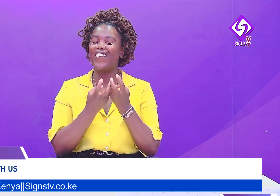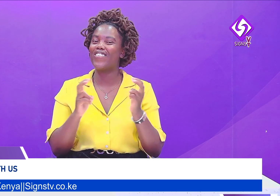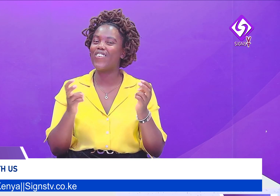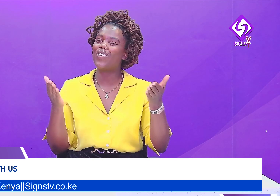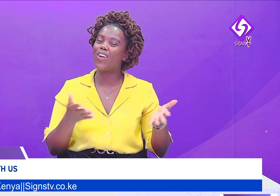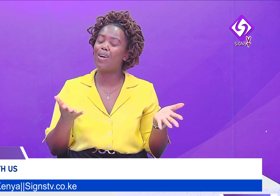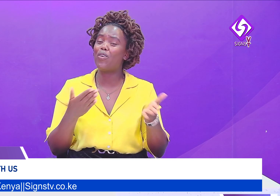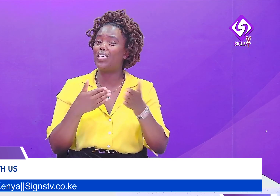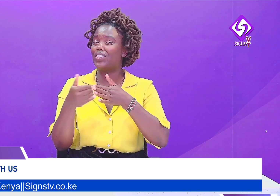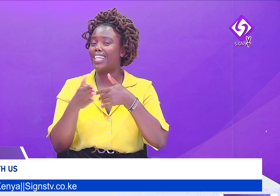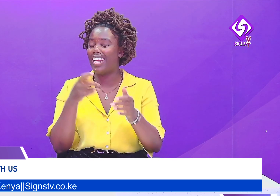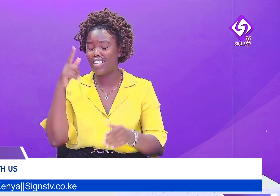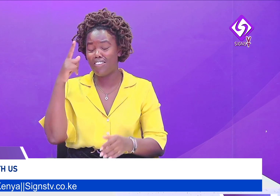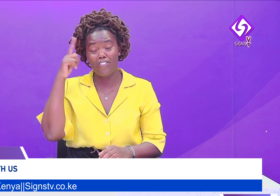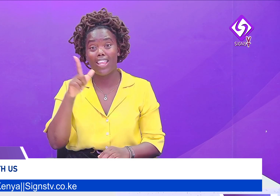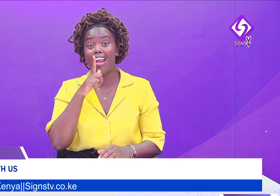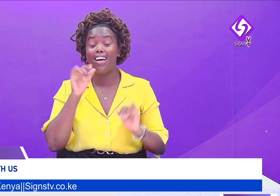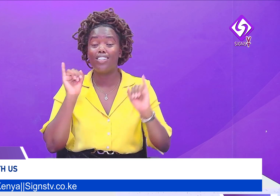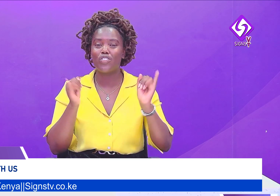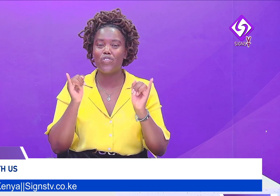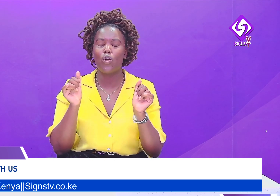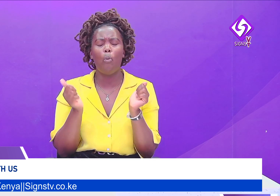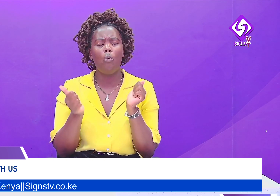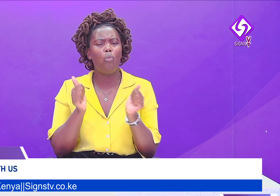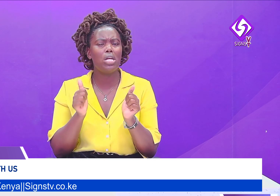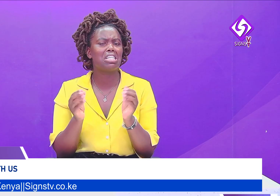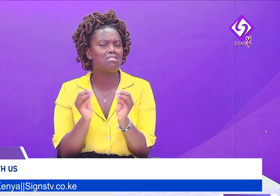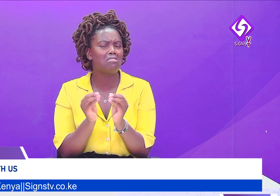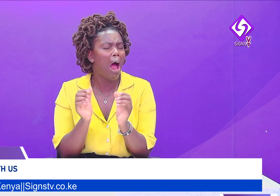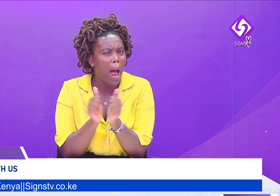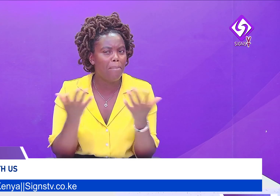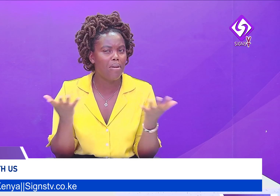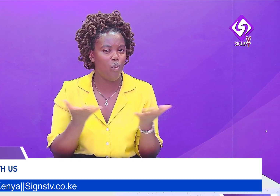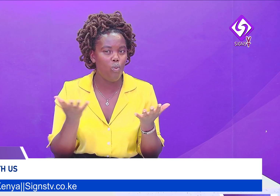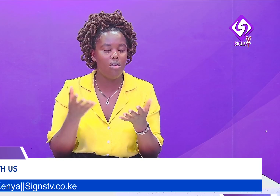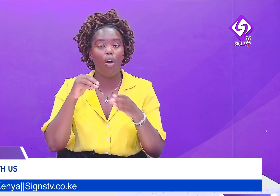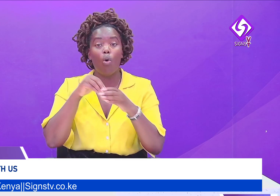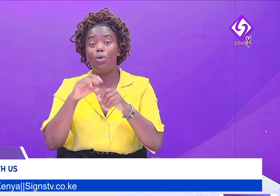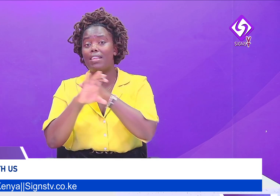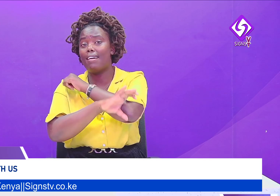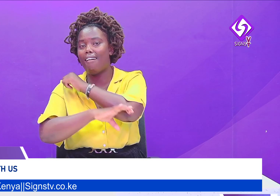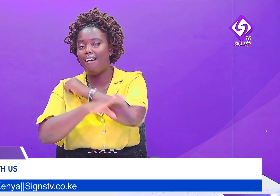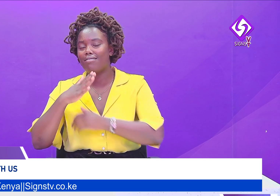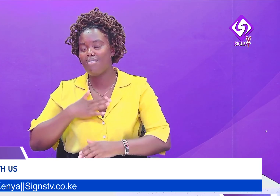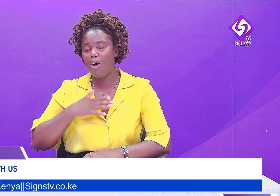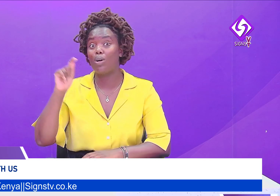Hello viewers, welcome to Science TV for the lunchtime news, which happens within